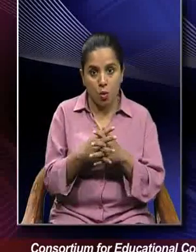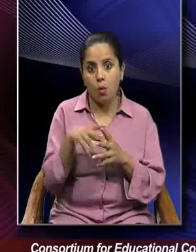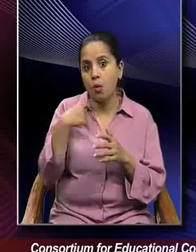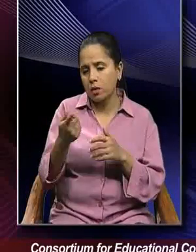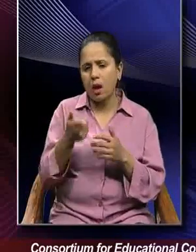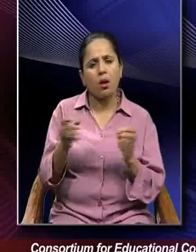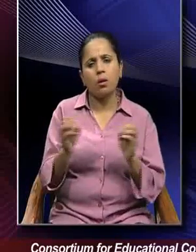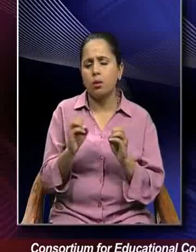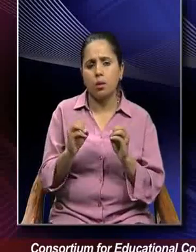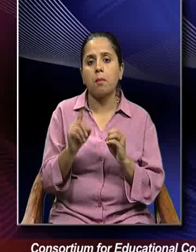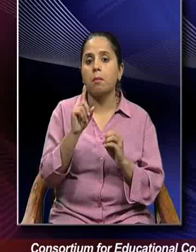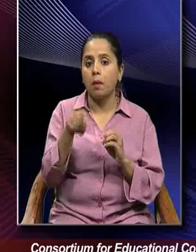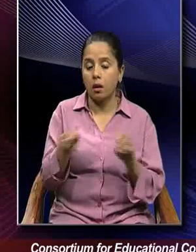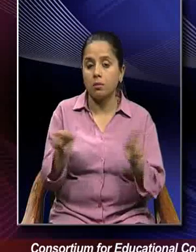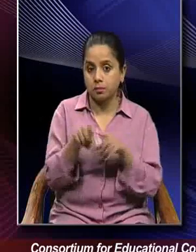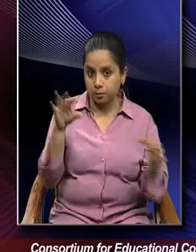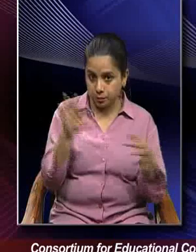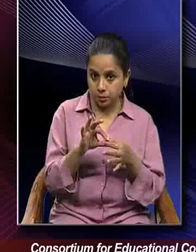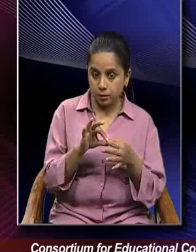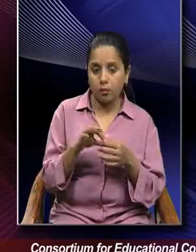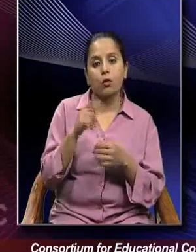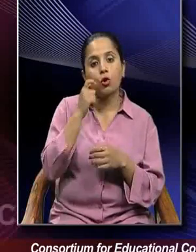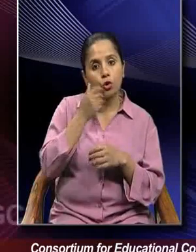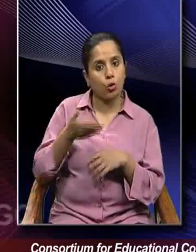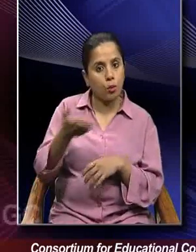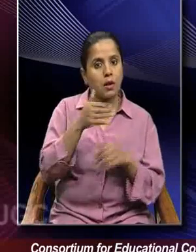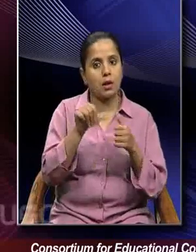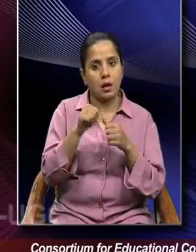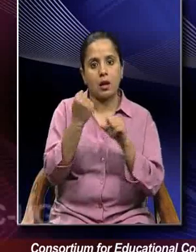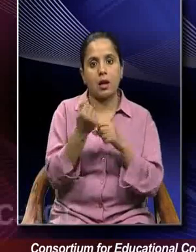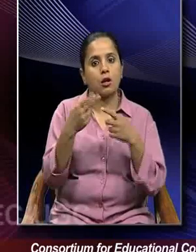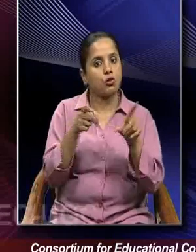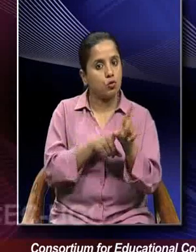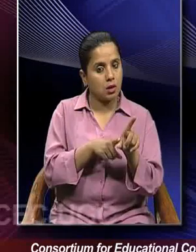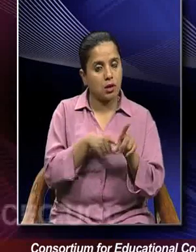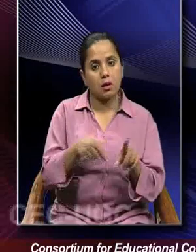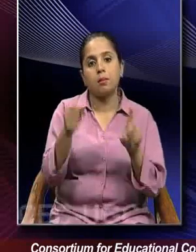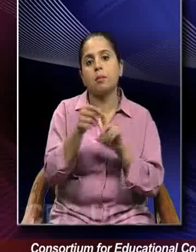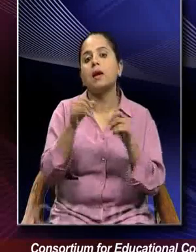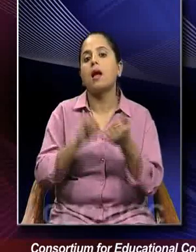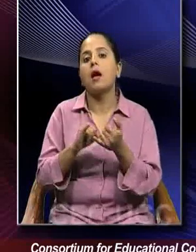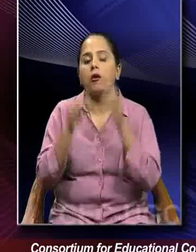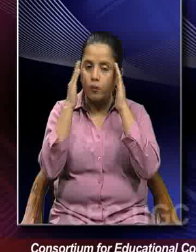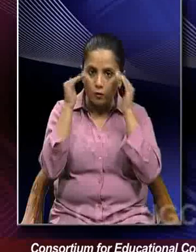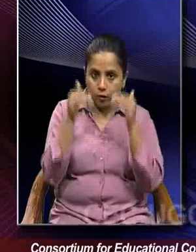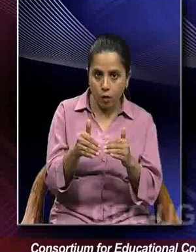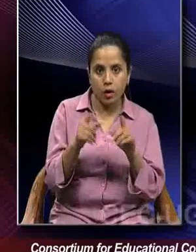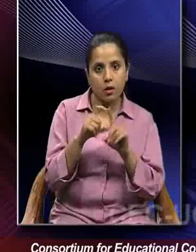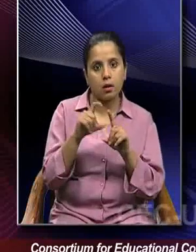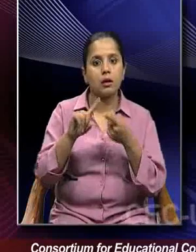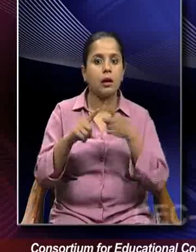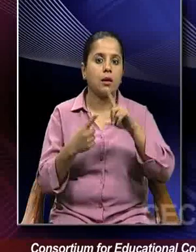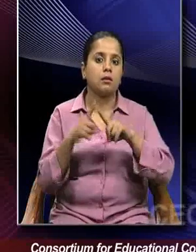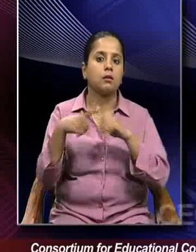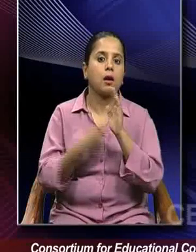behavior. Regarding the human agency, whereas PSS focuses on deterministic